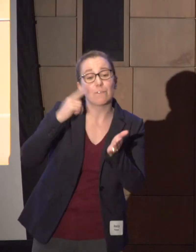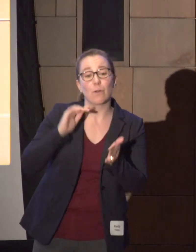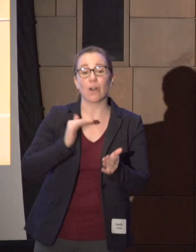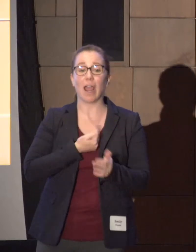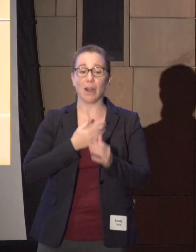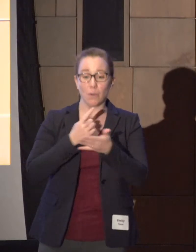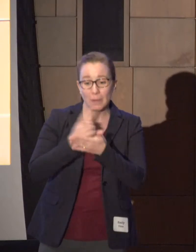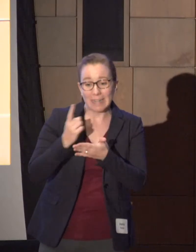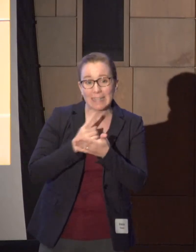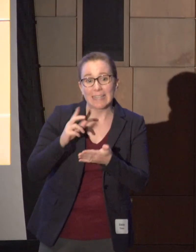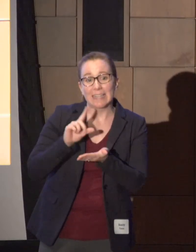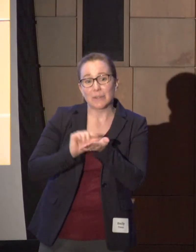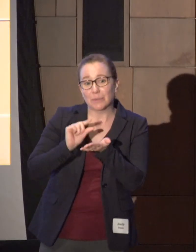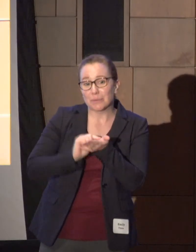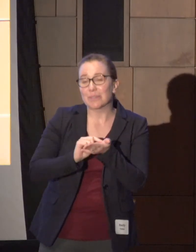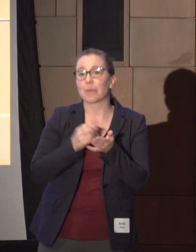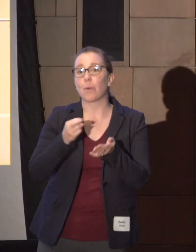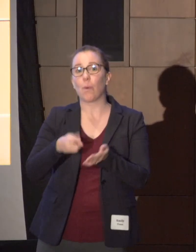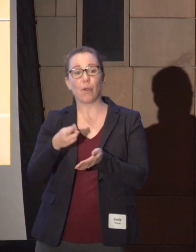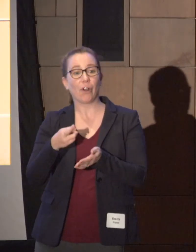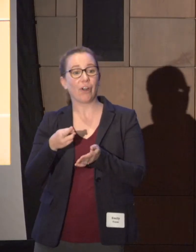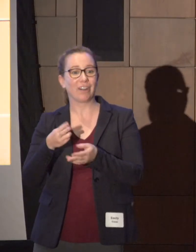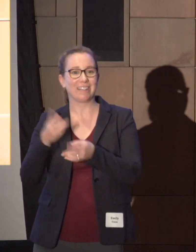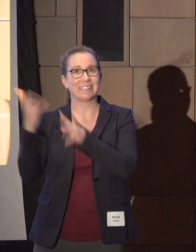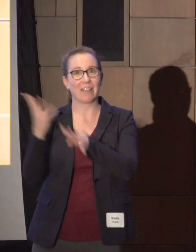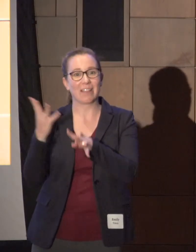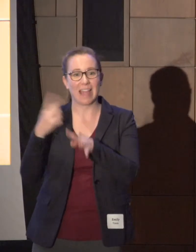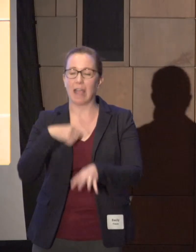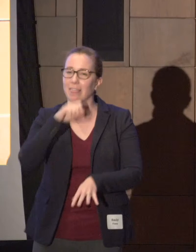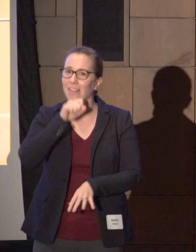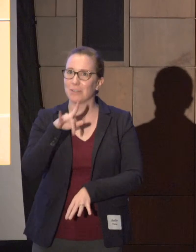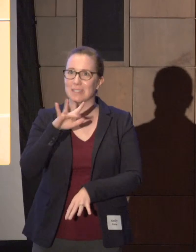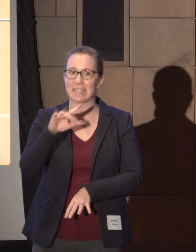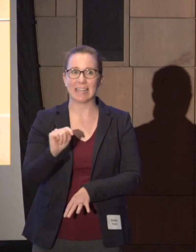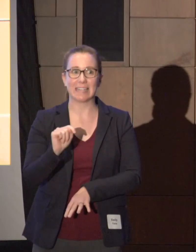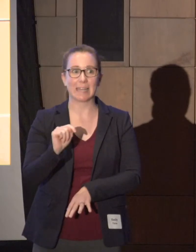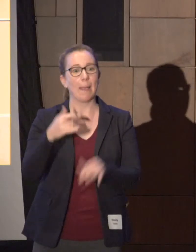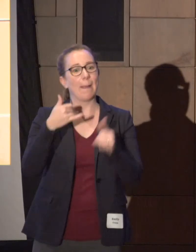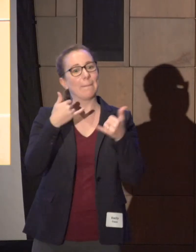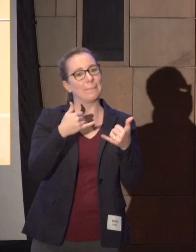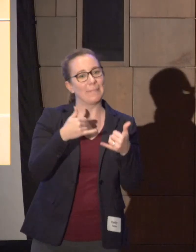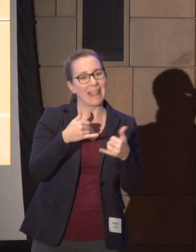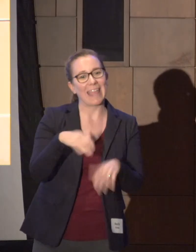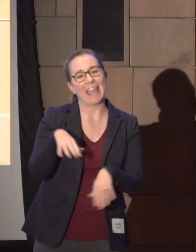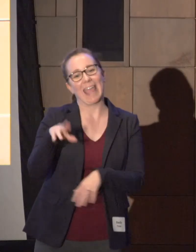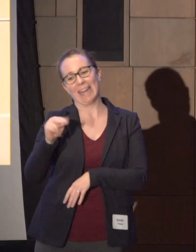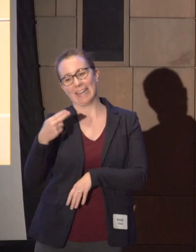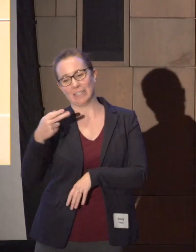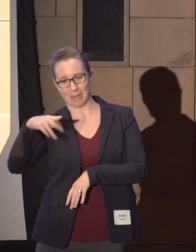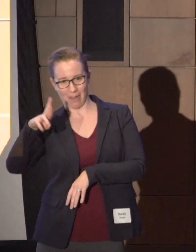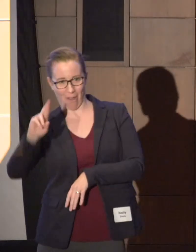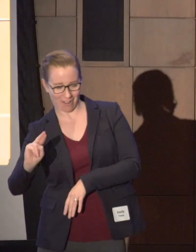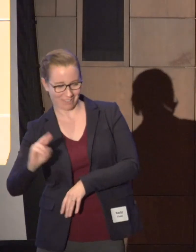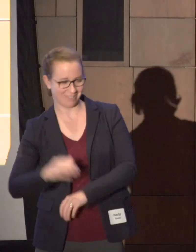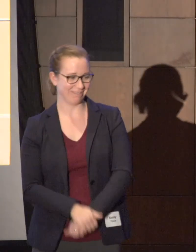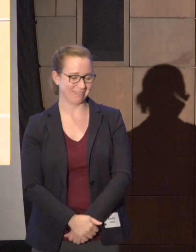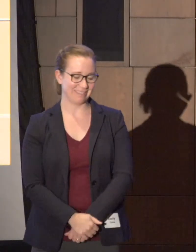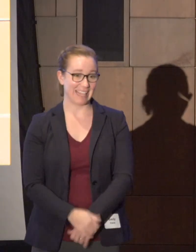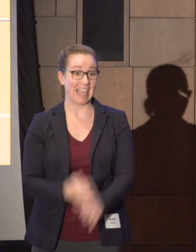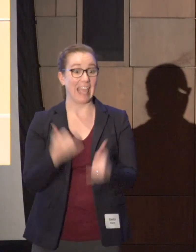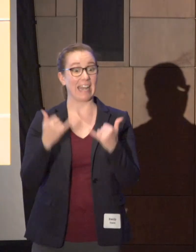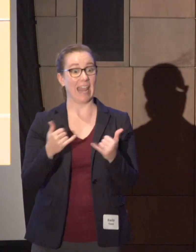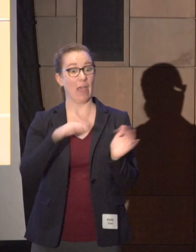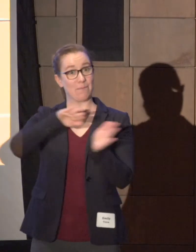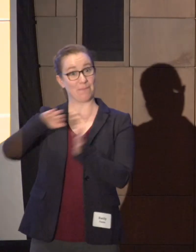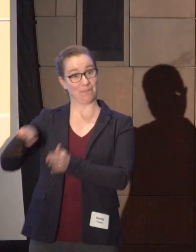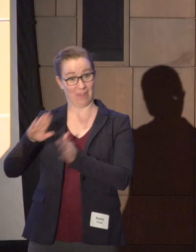of our podcasts, or ask your streaming device, and I love to get to say this, to play NHPR. And now, to the